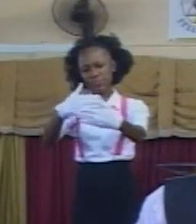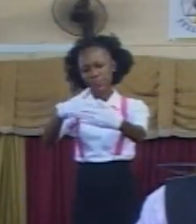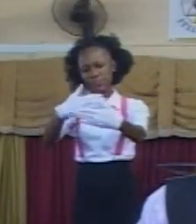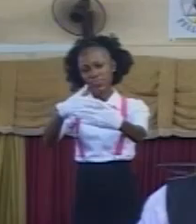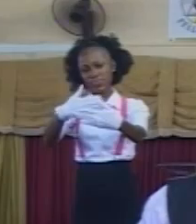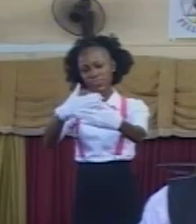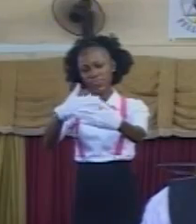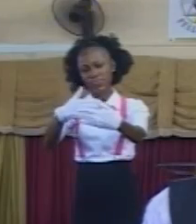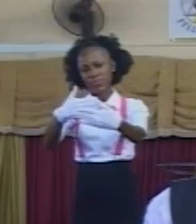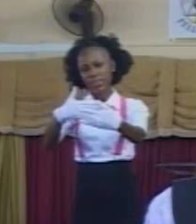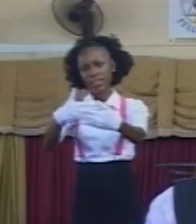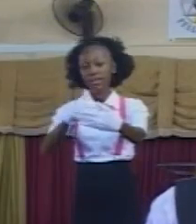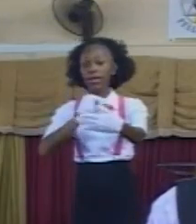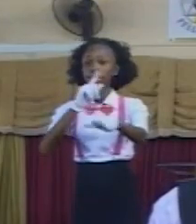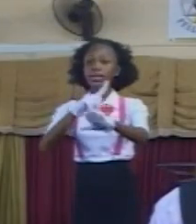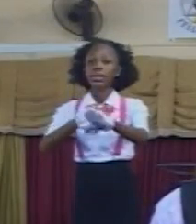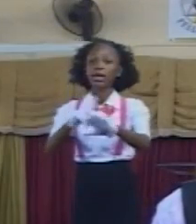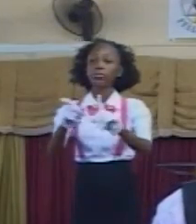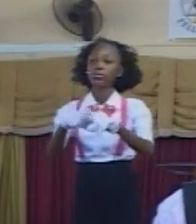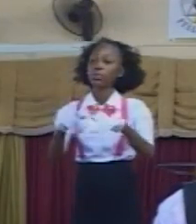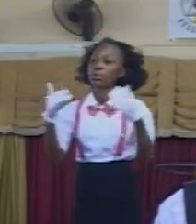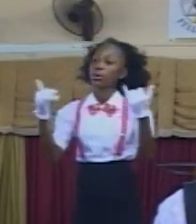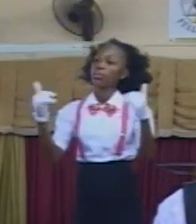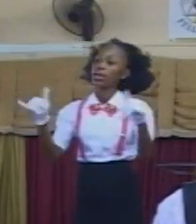It's not a time to fool around.